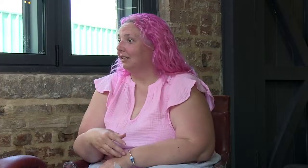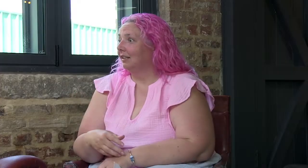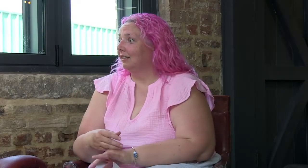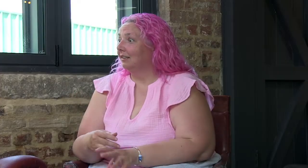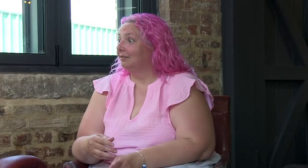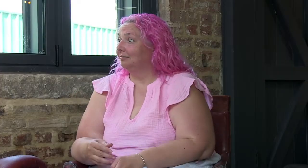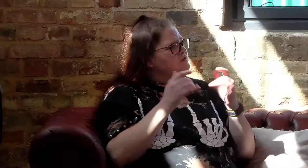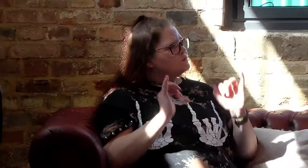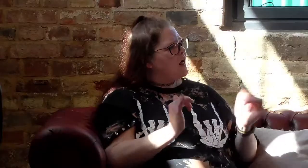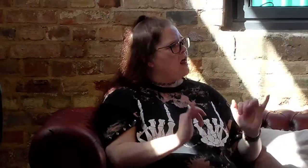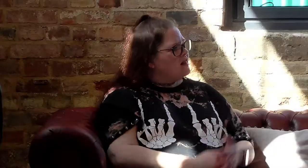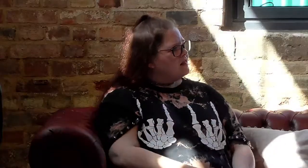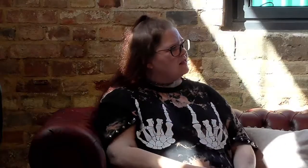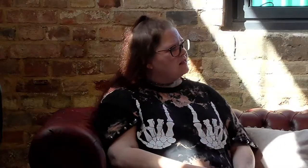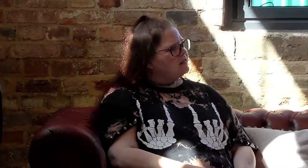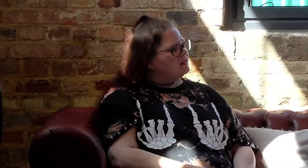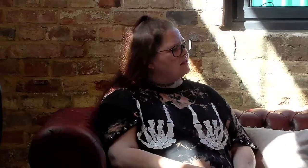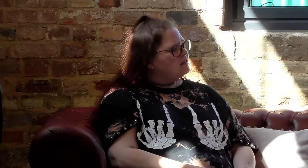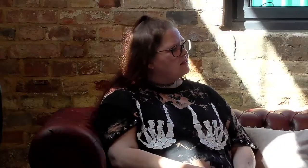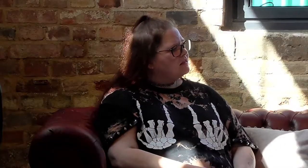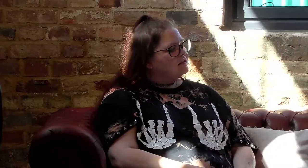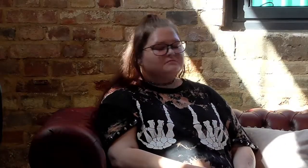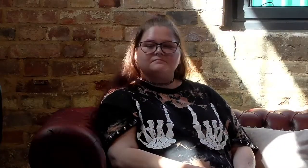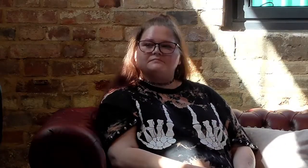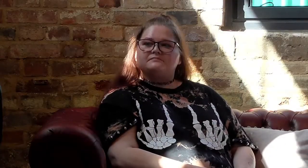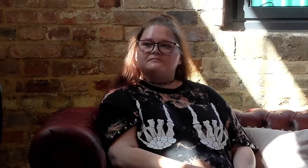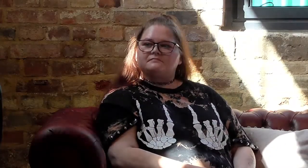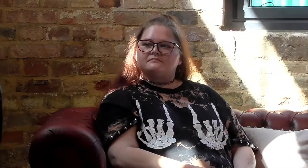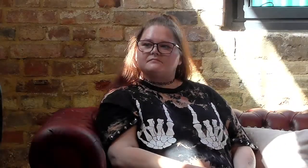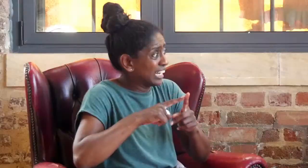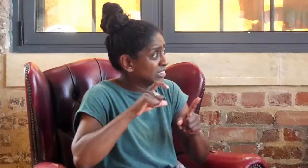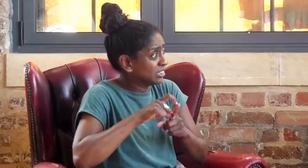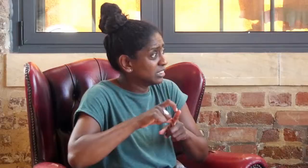on. And so- also, Yeah, sorry, you can eat some of them in salads.